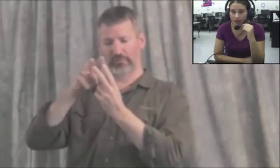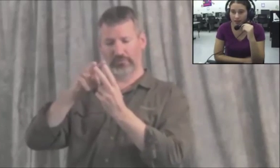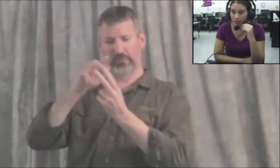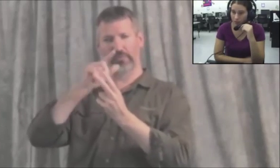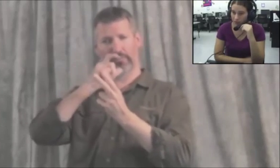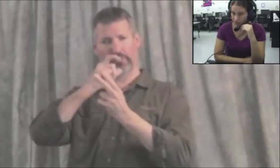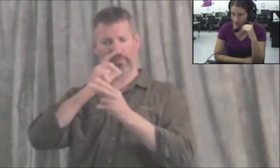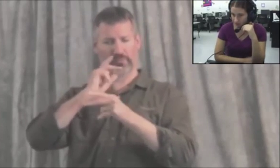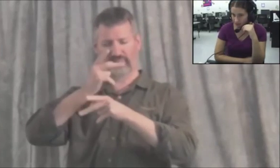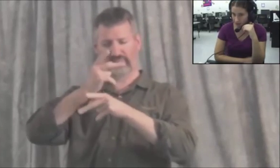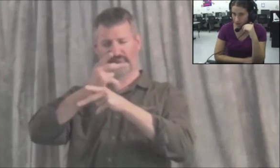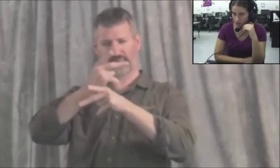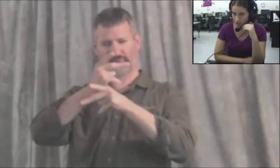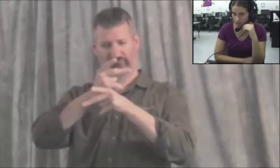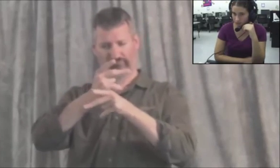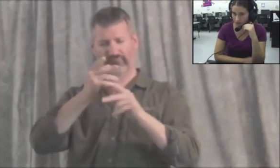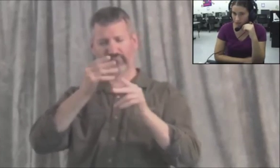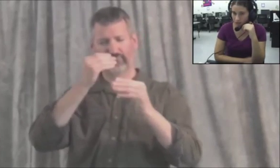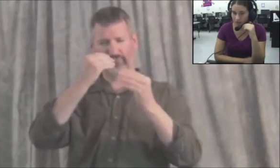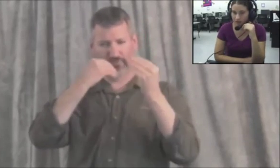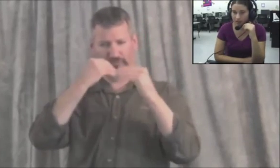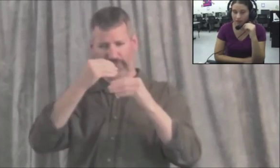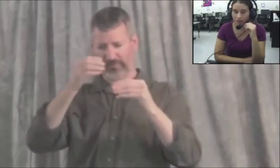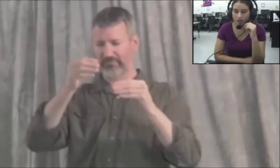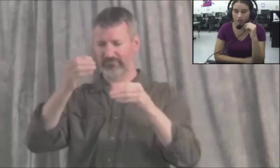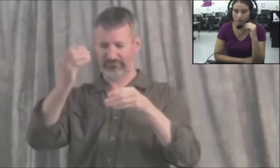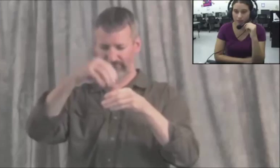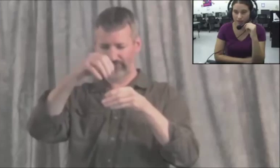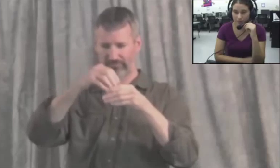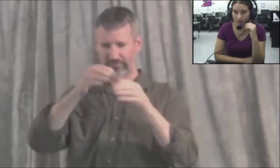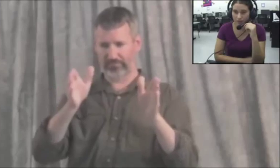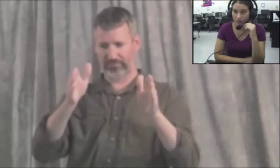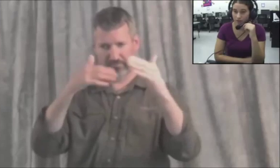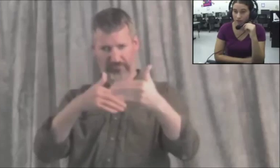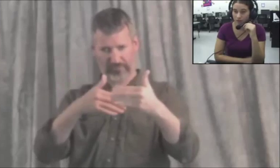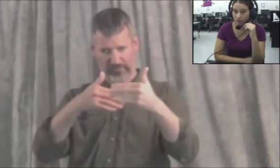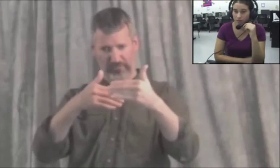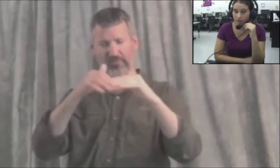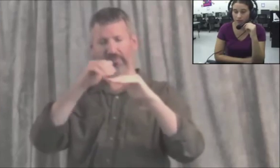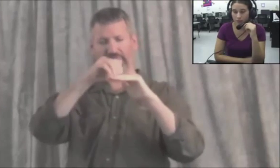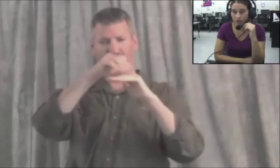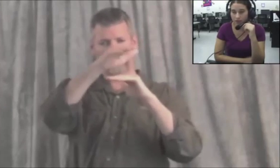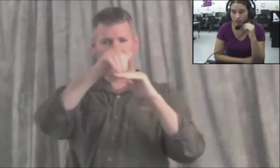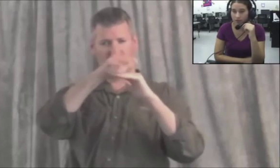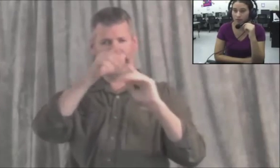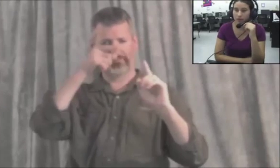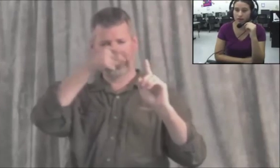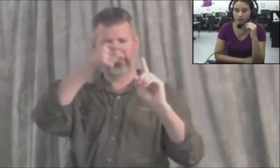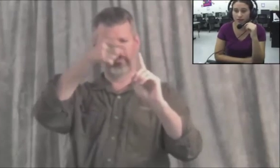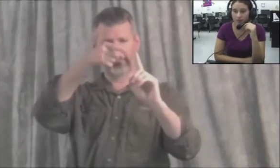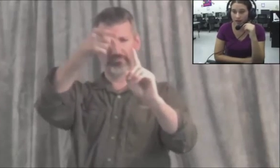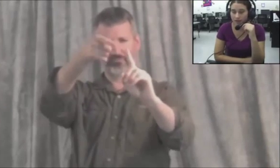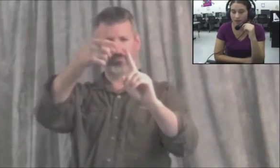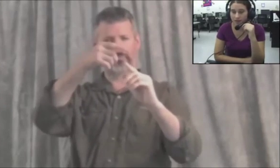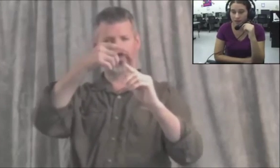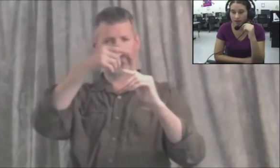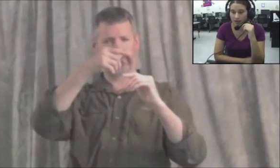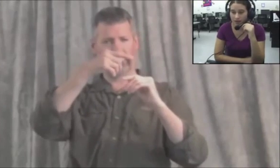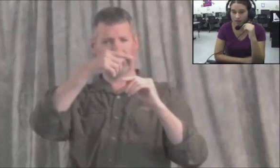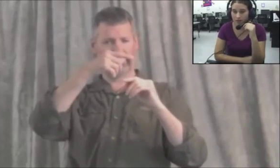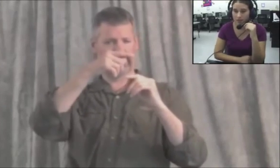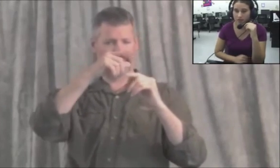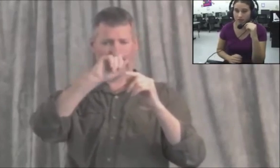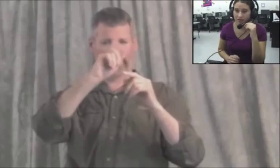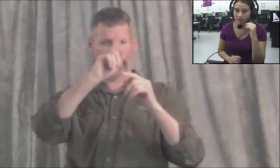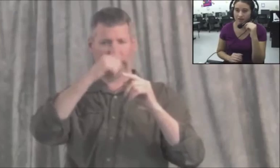Thankfully, I had a brother and a sister who decided to be responsible for the food. They would put the food into boxes